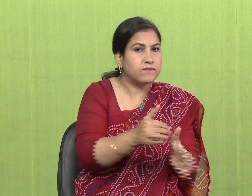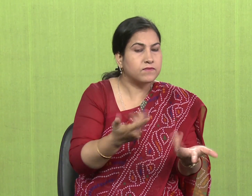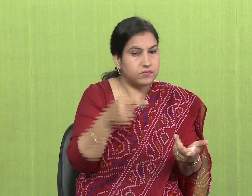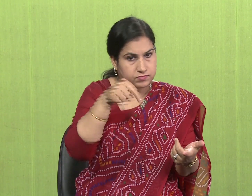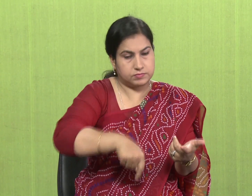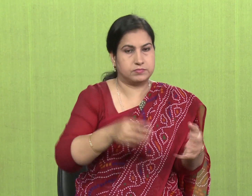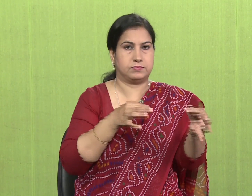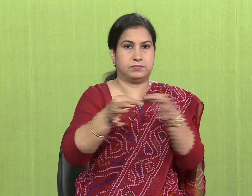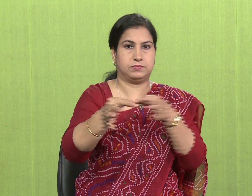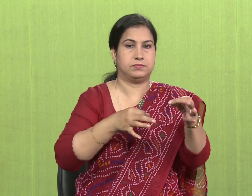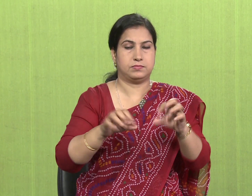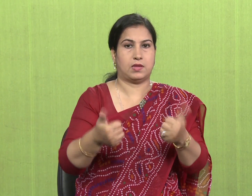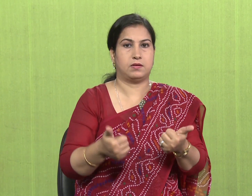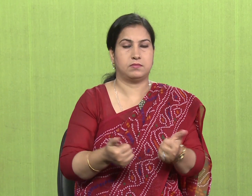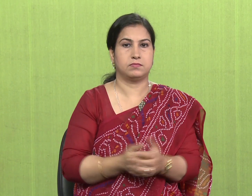here from your book.